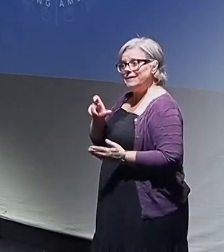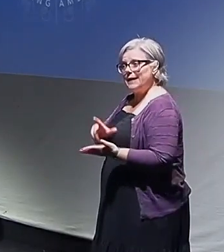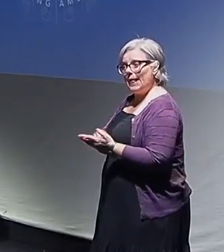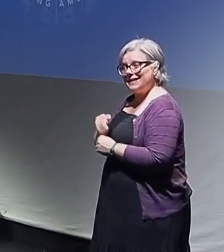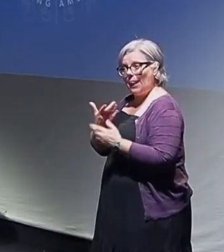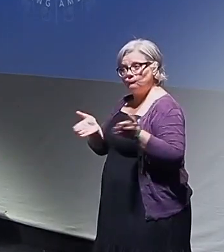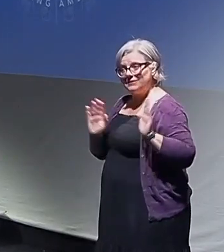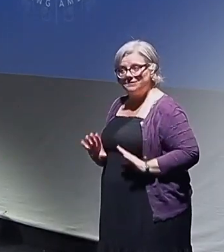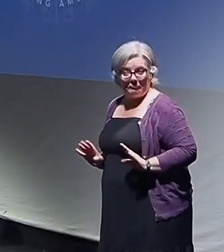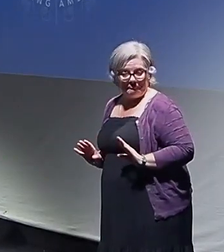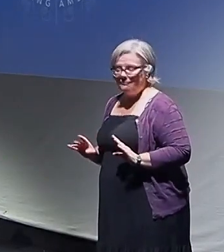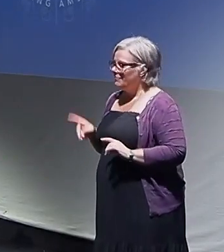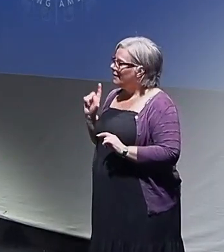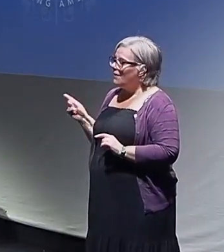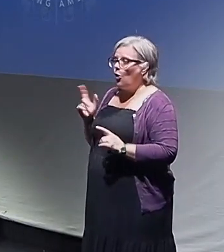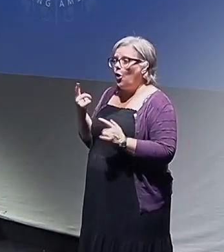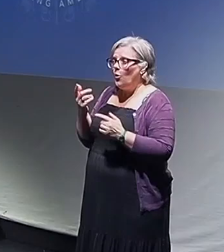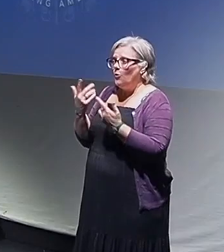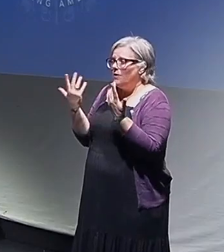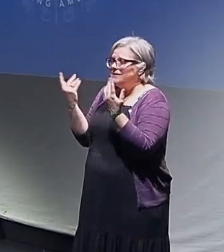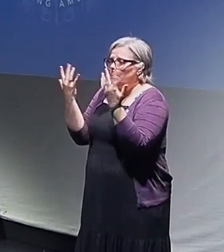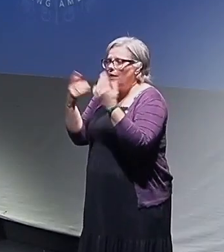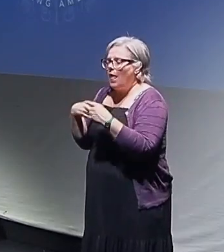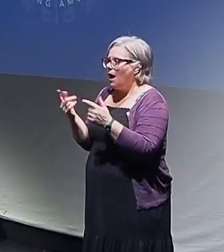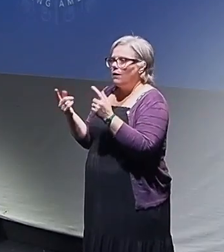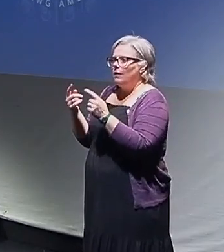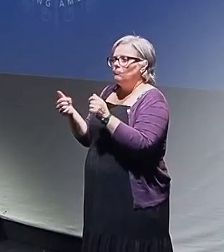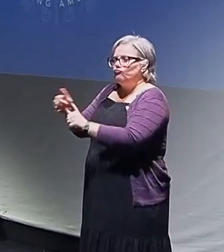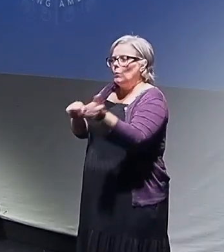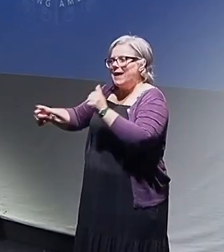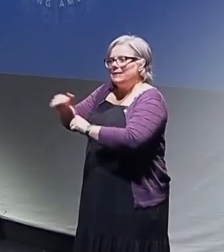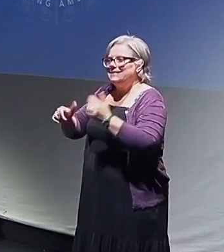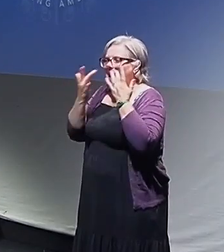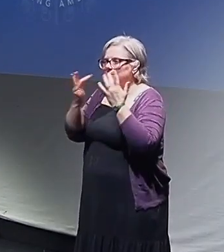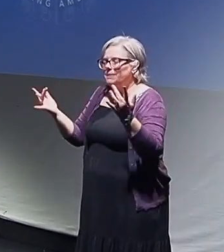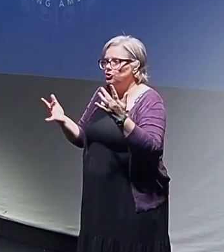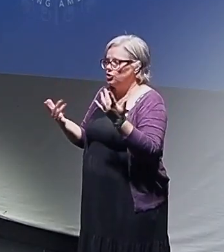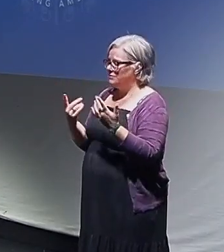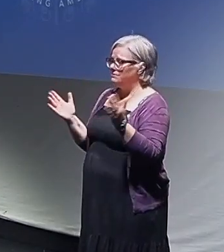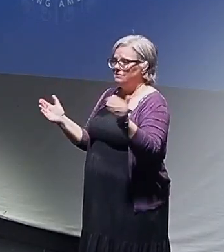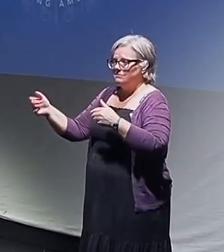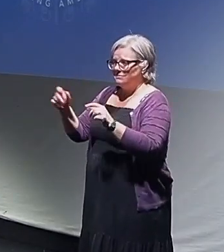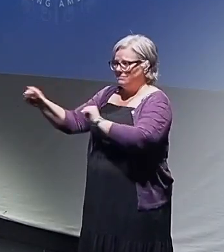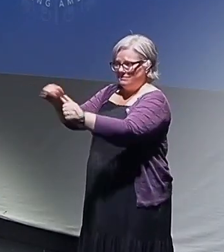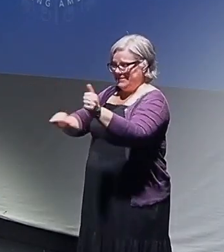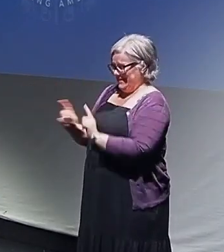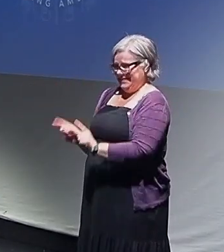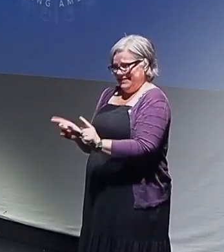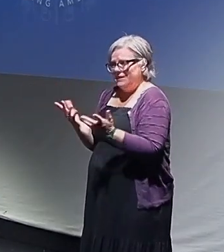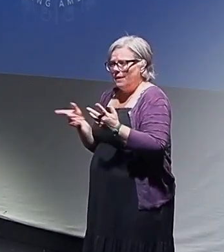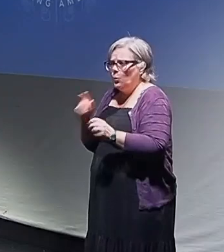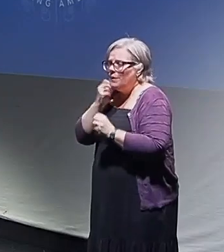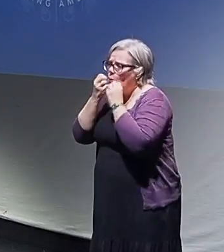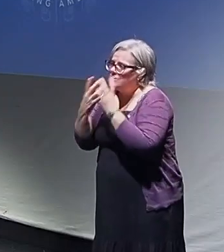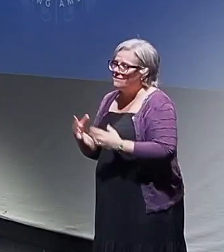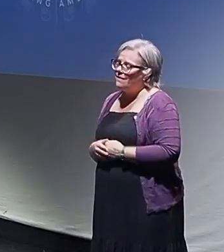even a window. You know, if you just had like a rotating exhibition every few weeks, there was a new piece of art. That would be